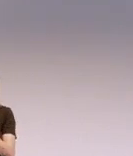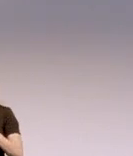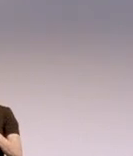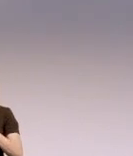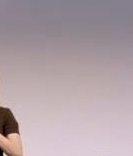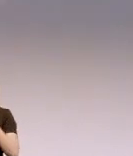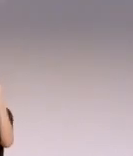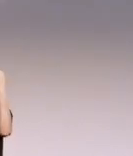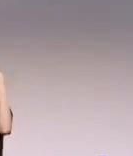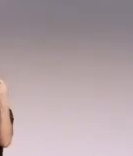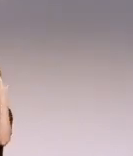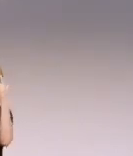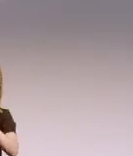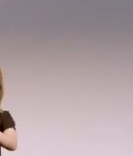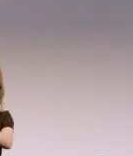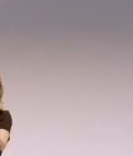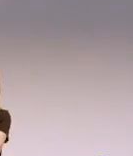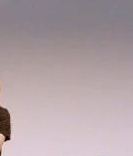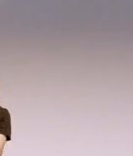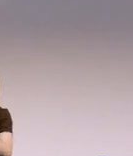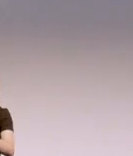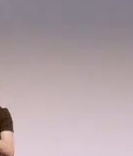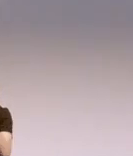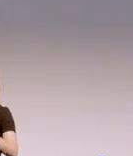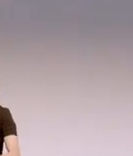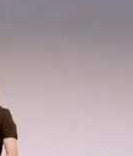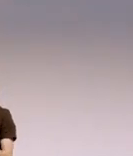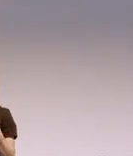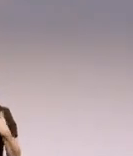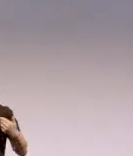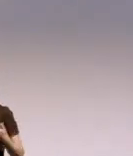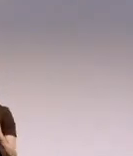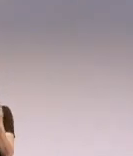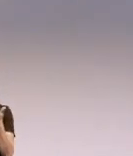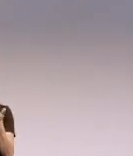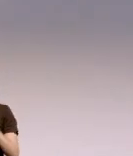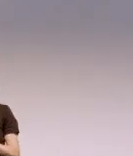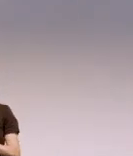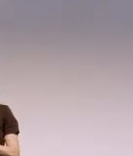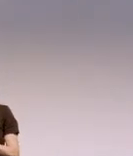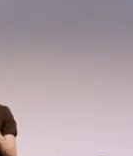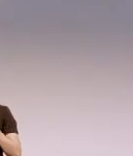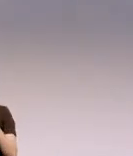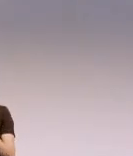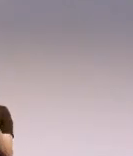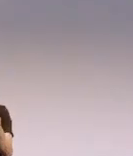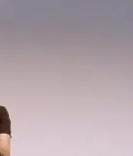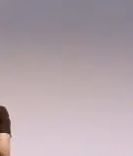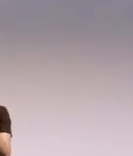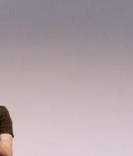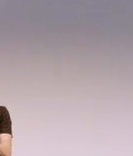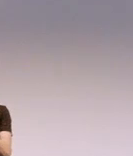work. But for the last 18 months, I've been contracted to the NDIA, so the National Disability Insurance